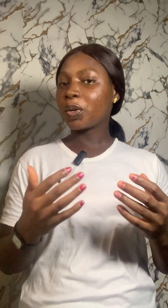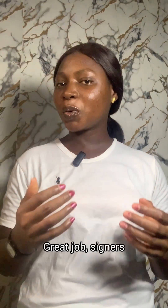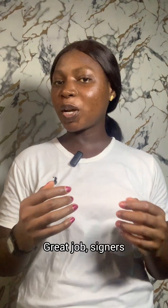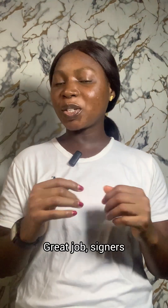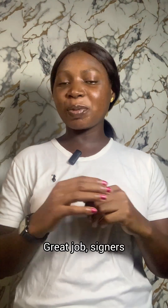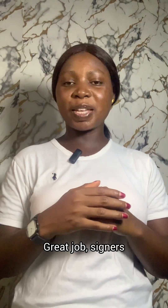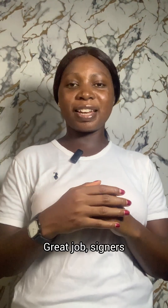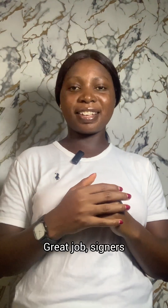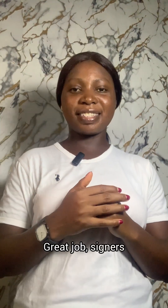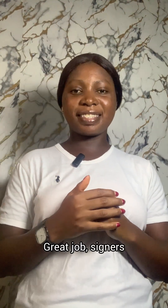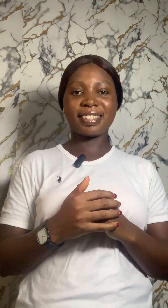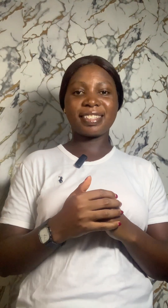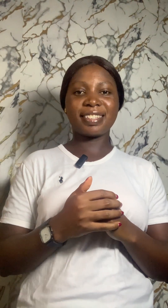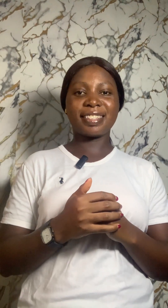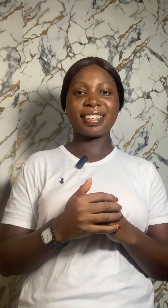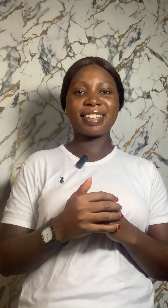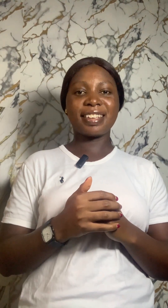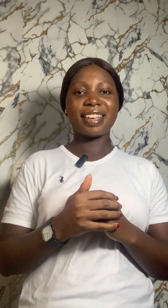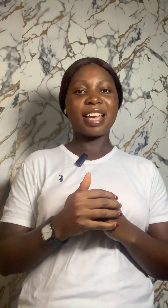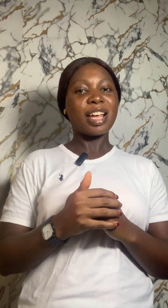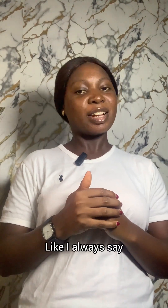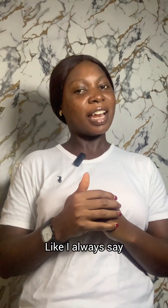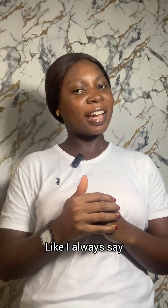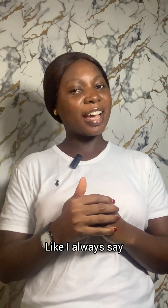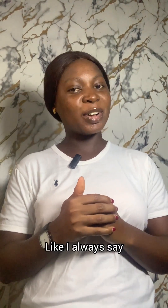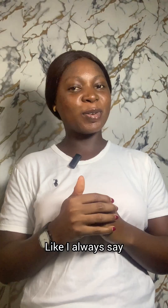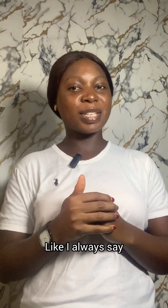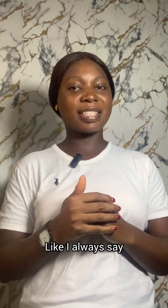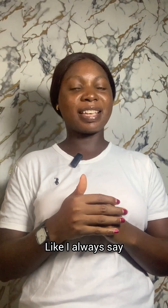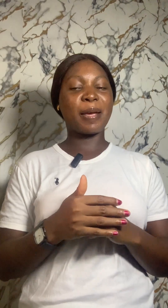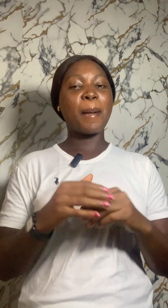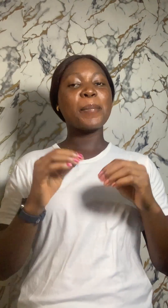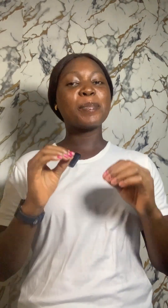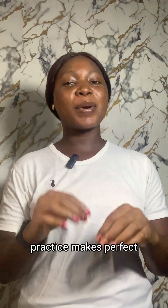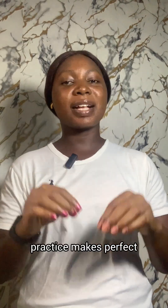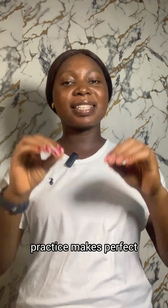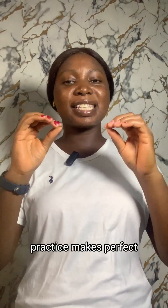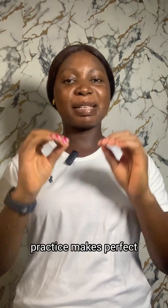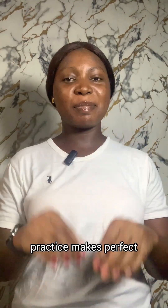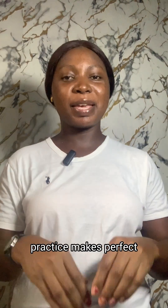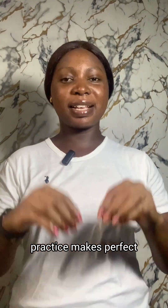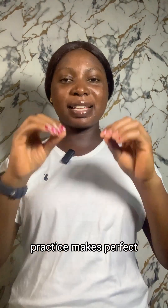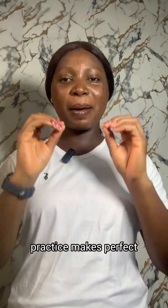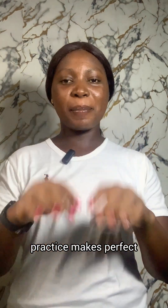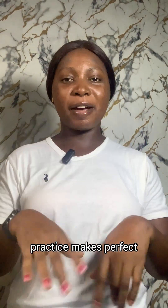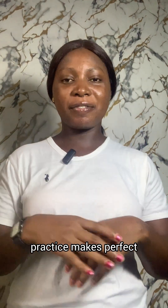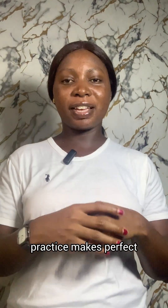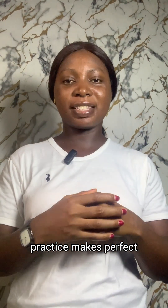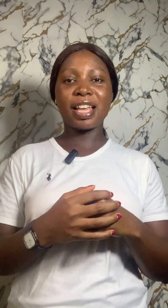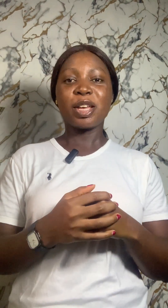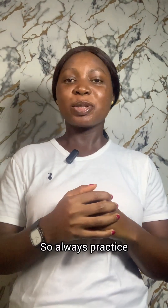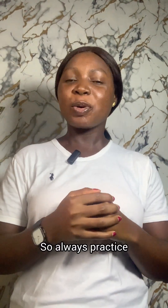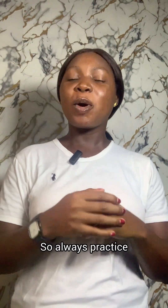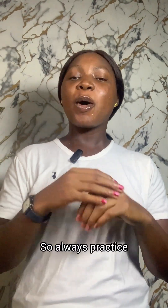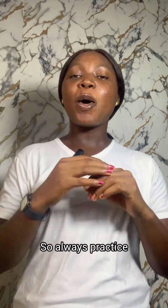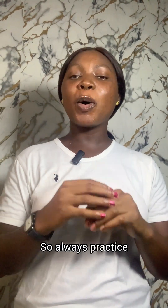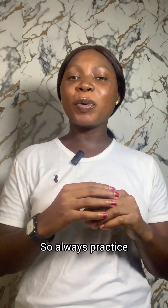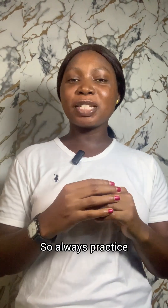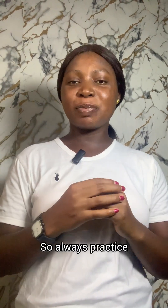Great job, signers. Like I always say, practice makes perfect. So always